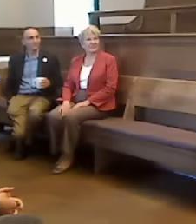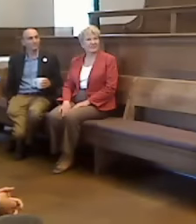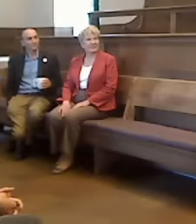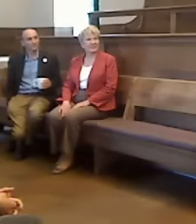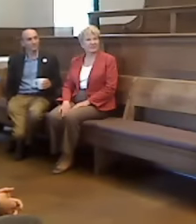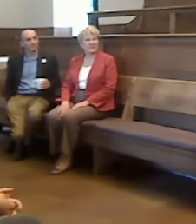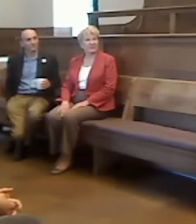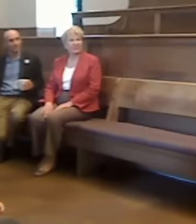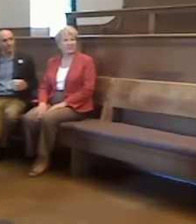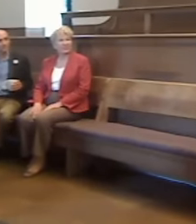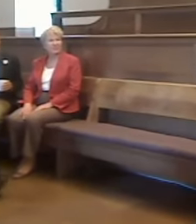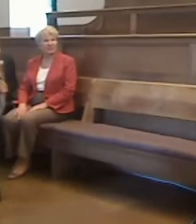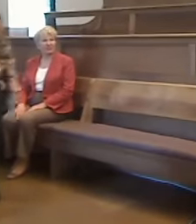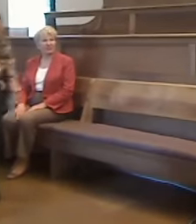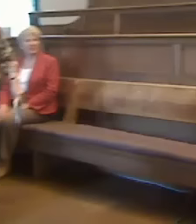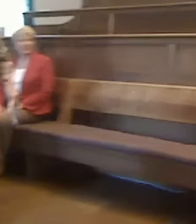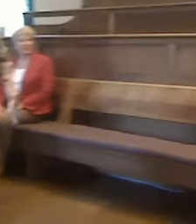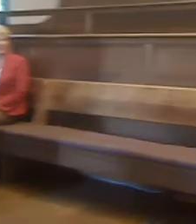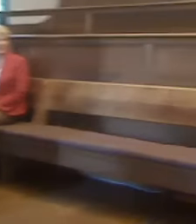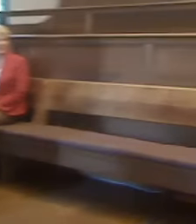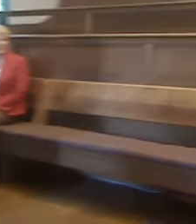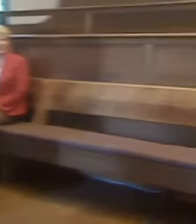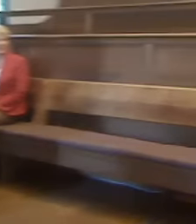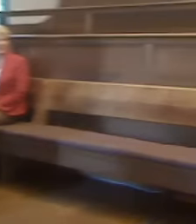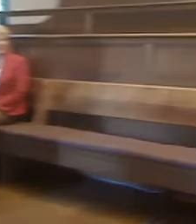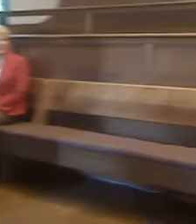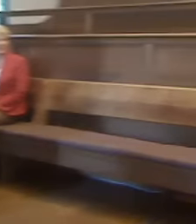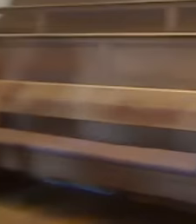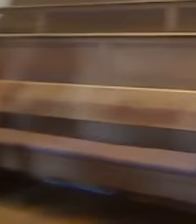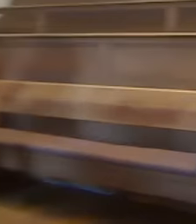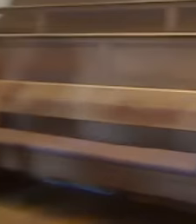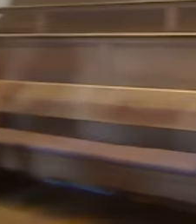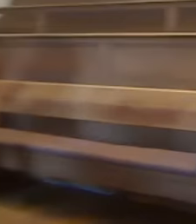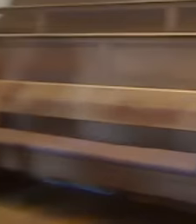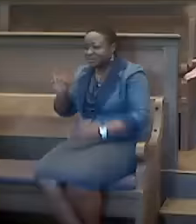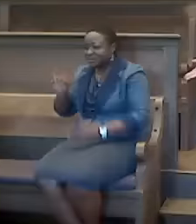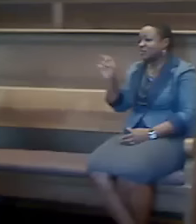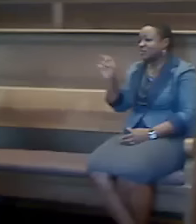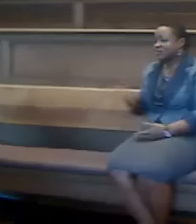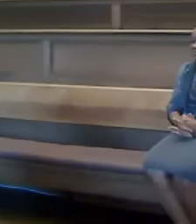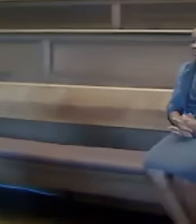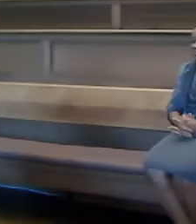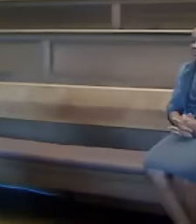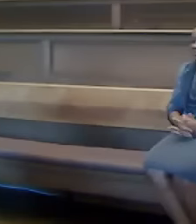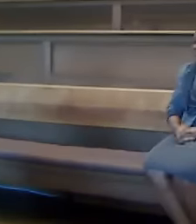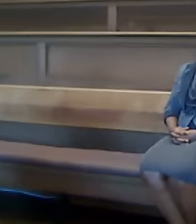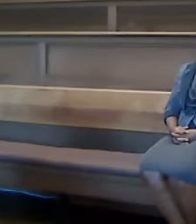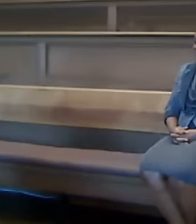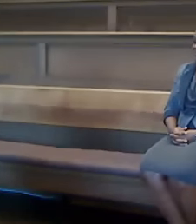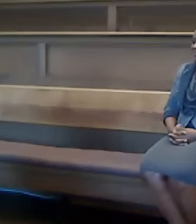And also this evening, we have translating for the deaf community, Mara Kammerer.